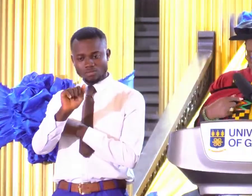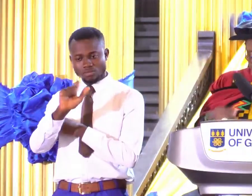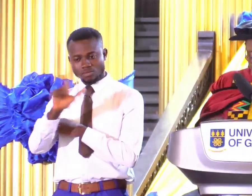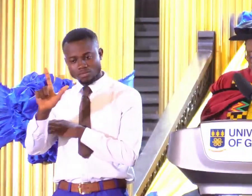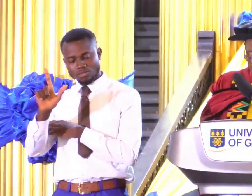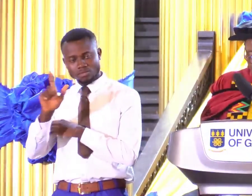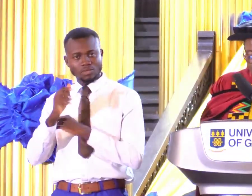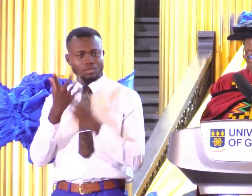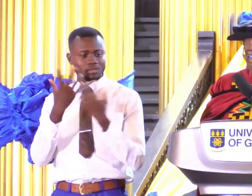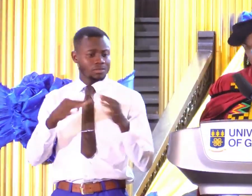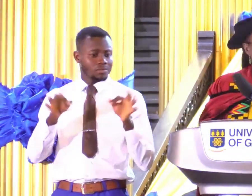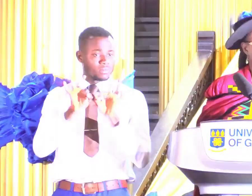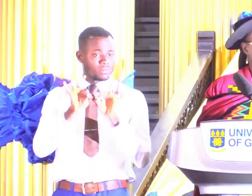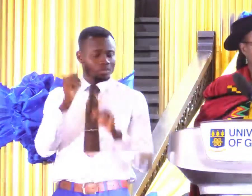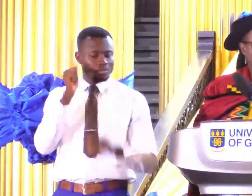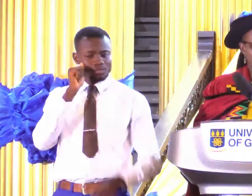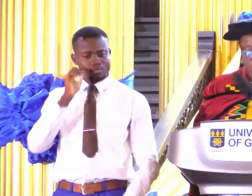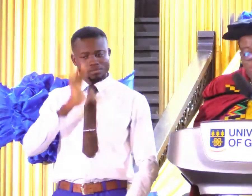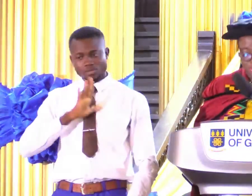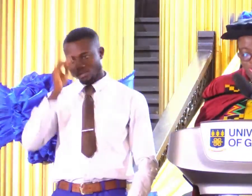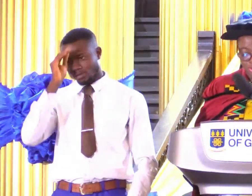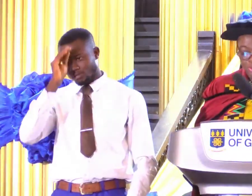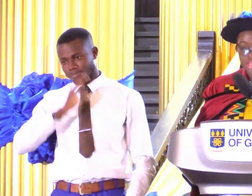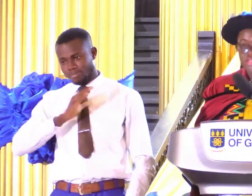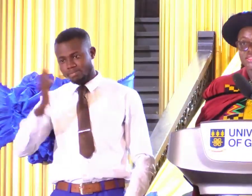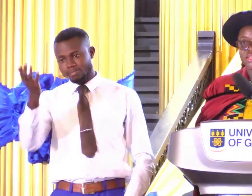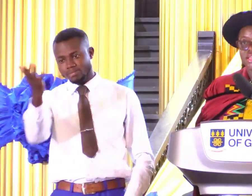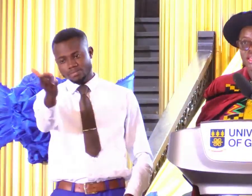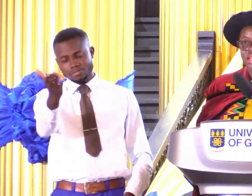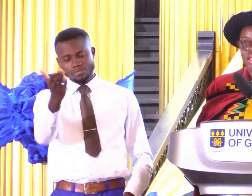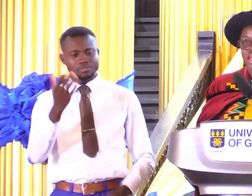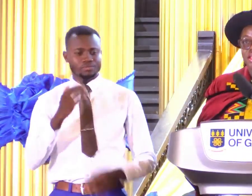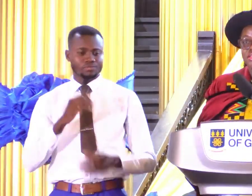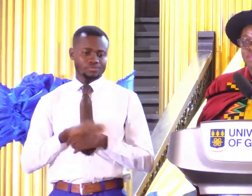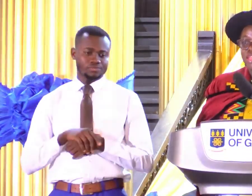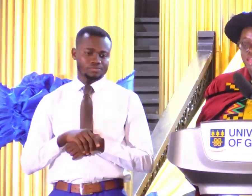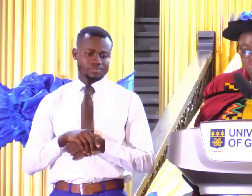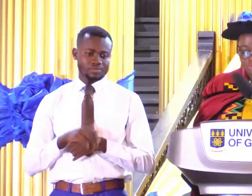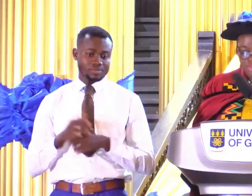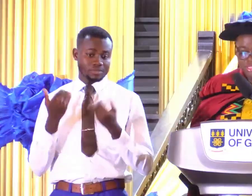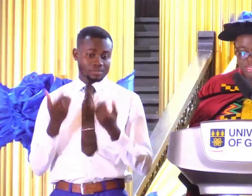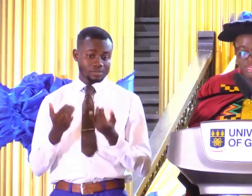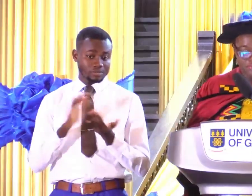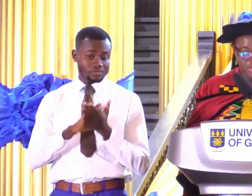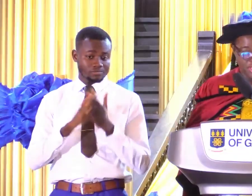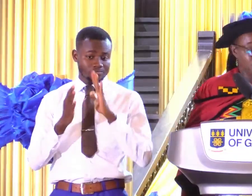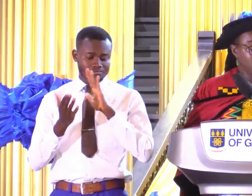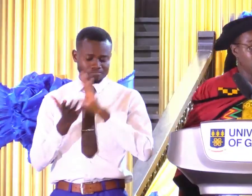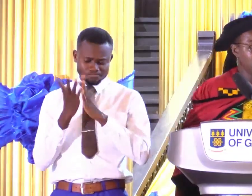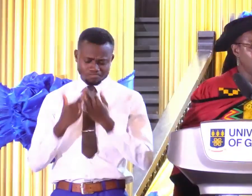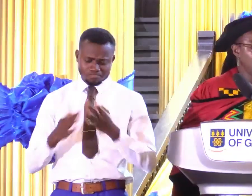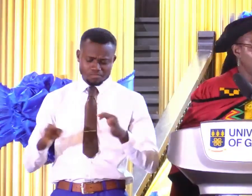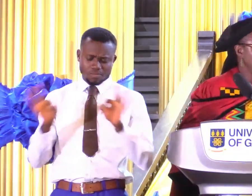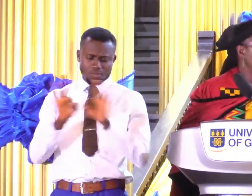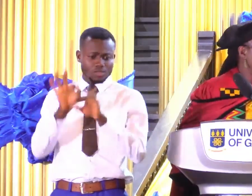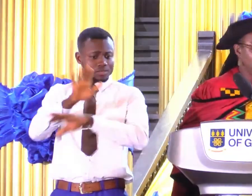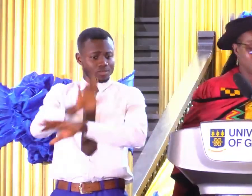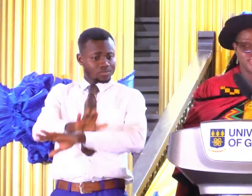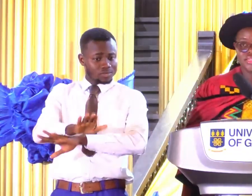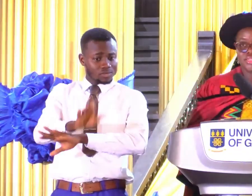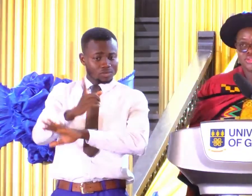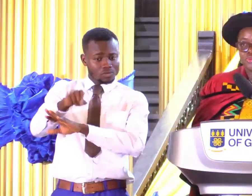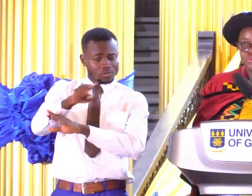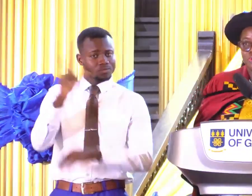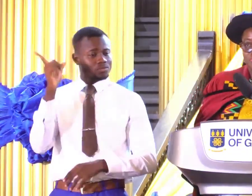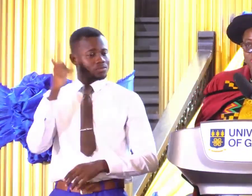Distinguished ladies and gentlemen, colleagues, it's been a riveting evening as we